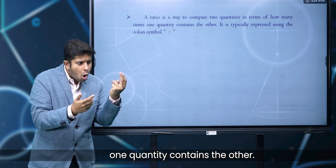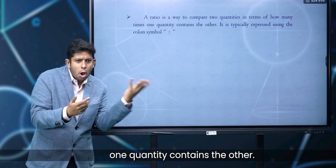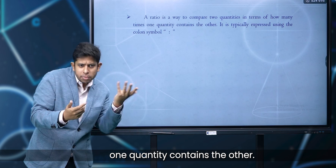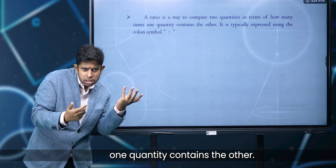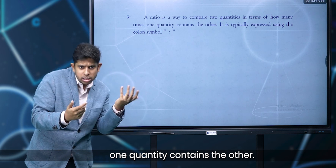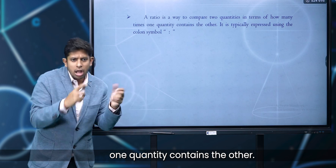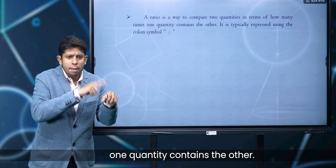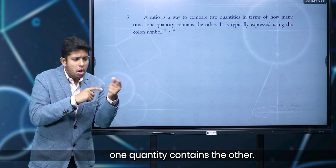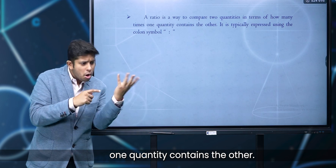other.